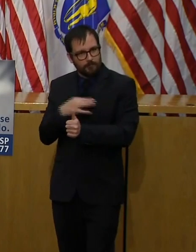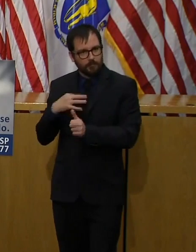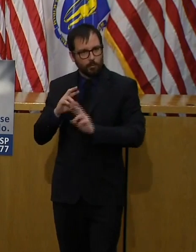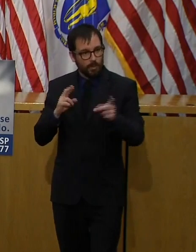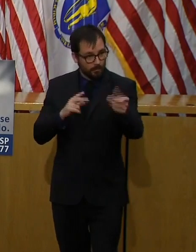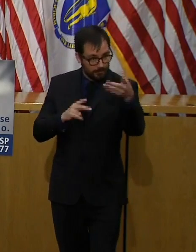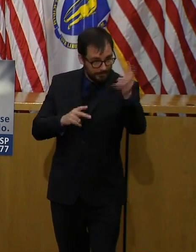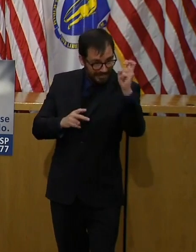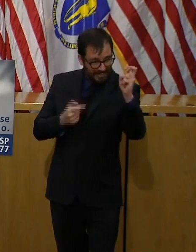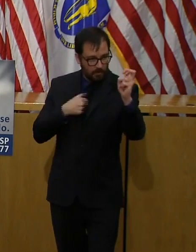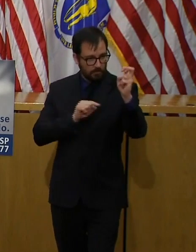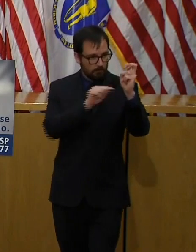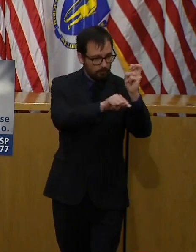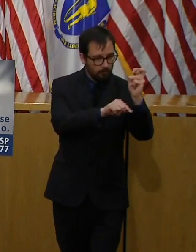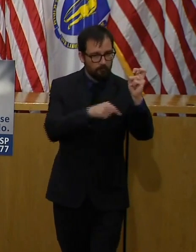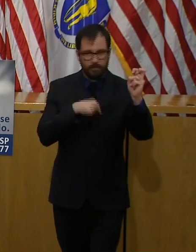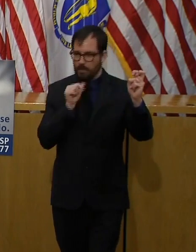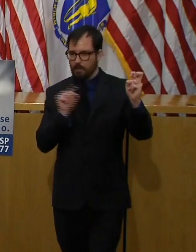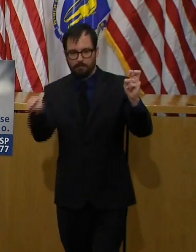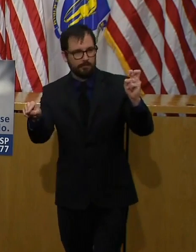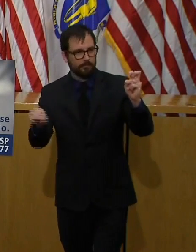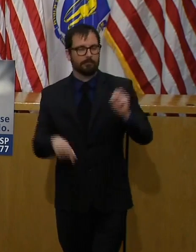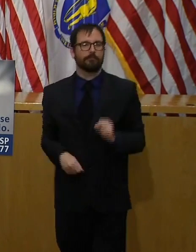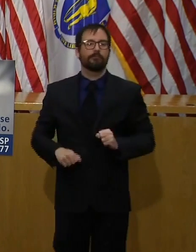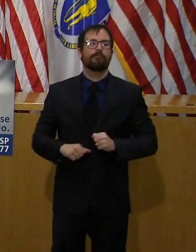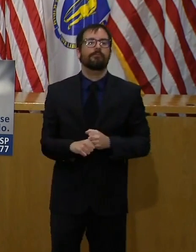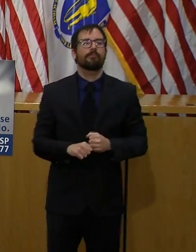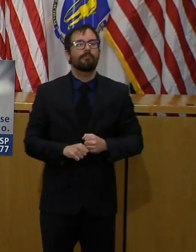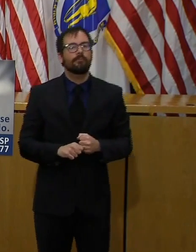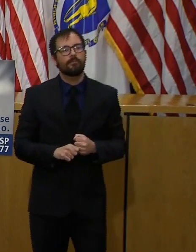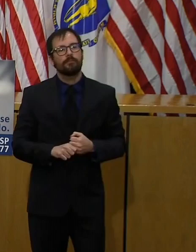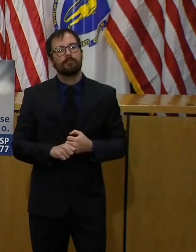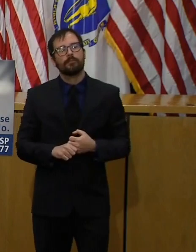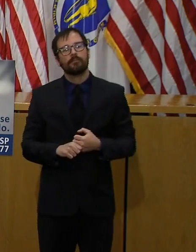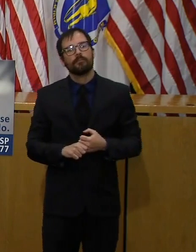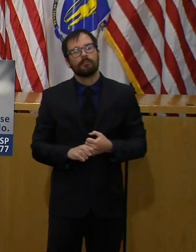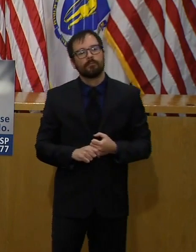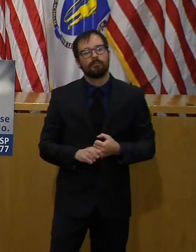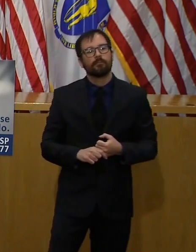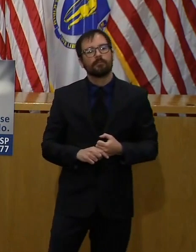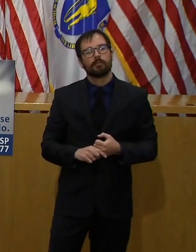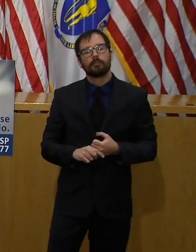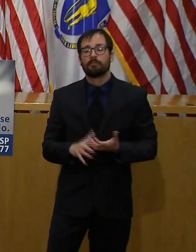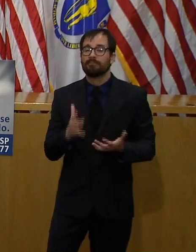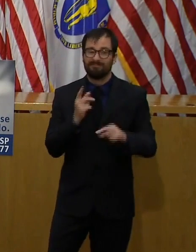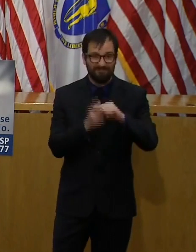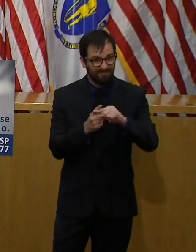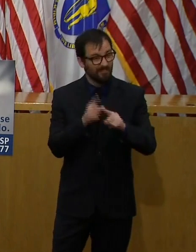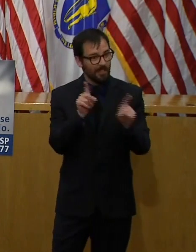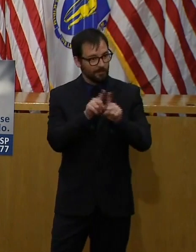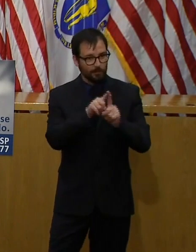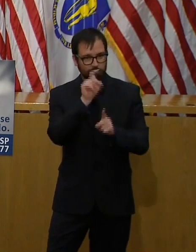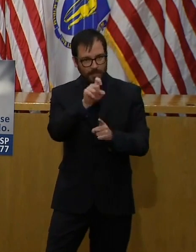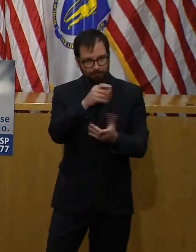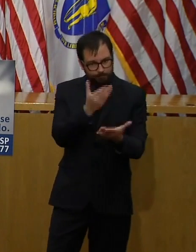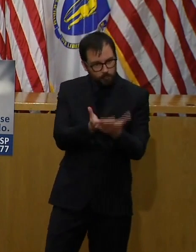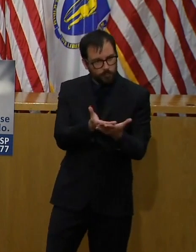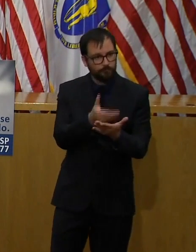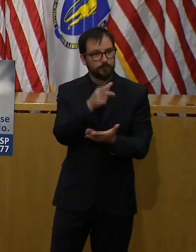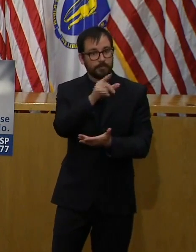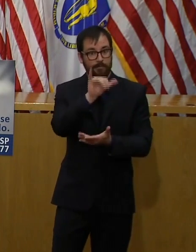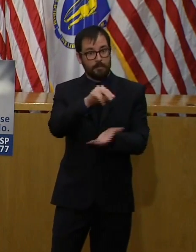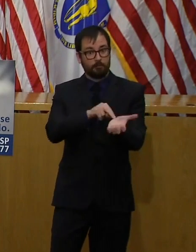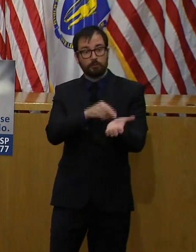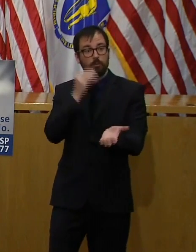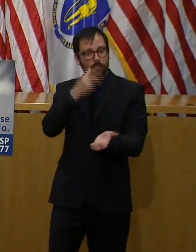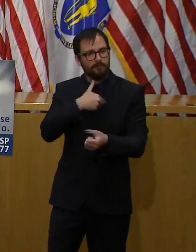sufficient levels of PPE in their facilities. And as you know, I think we reported yesterday, nursing facilities